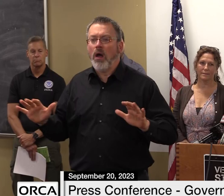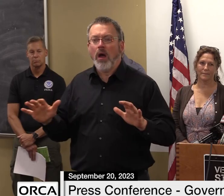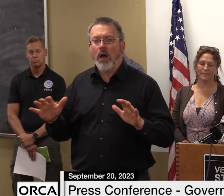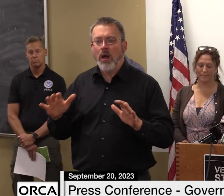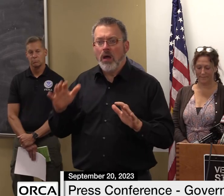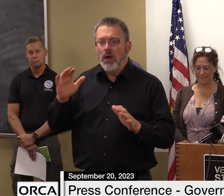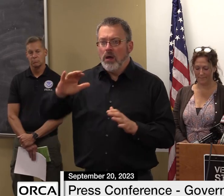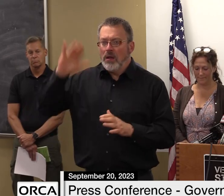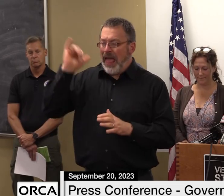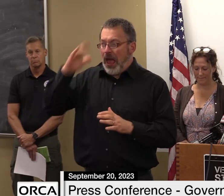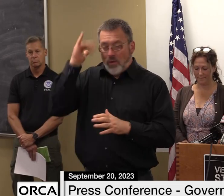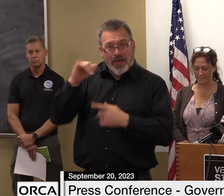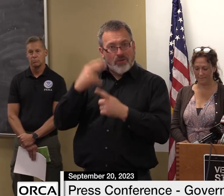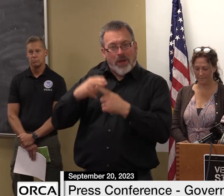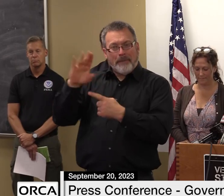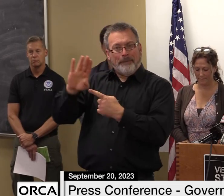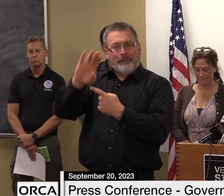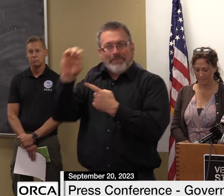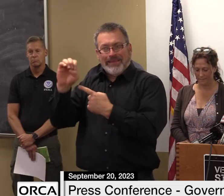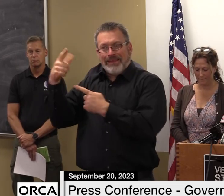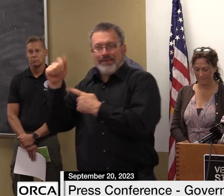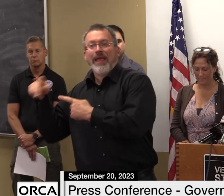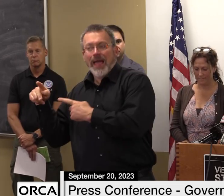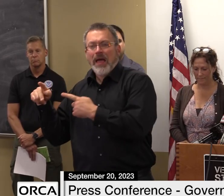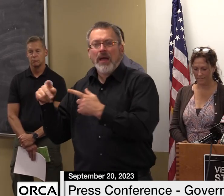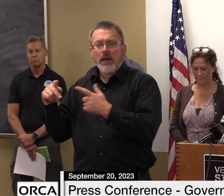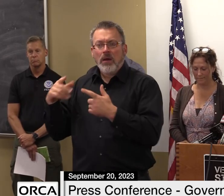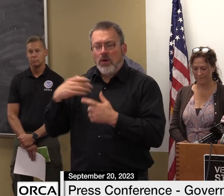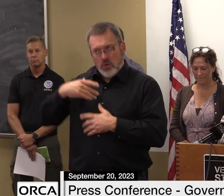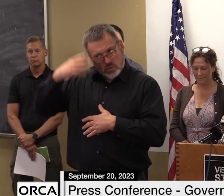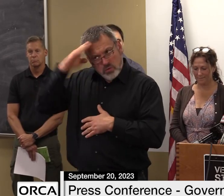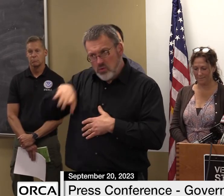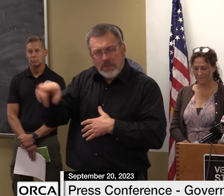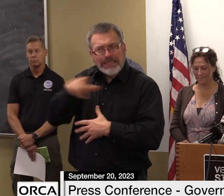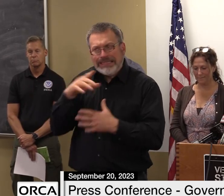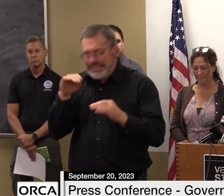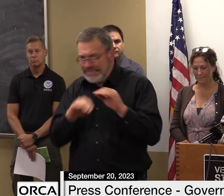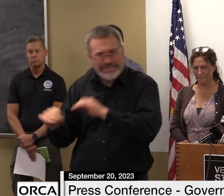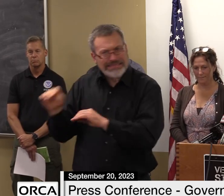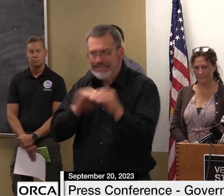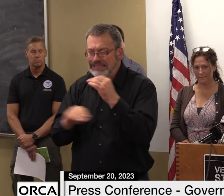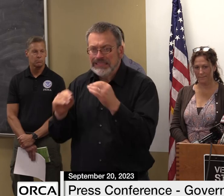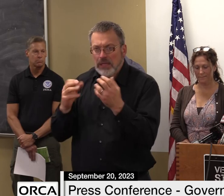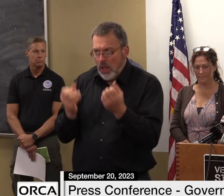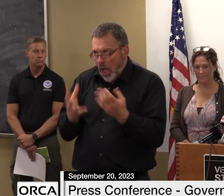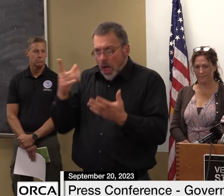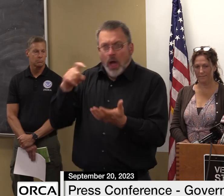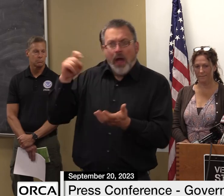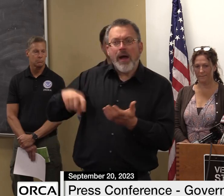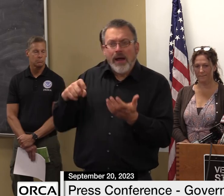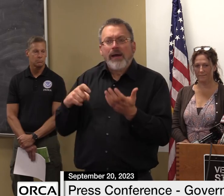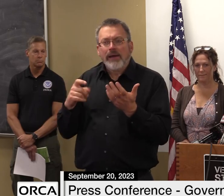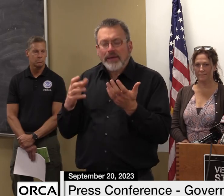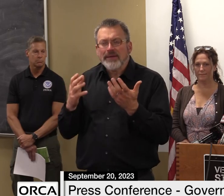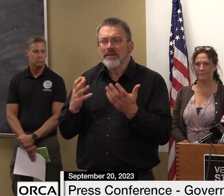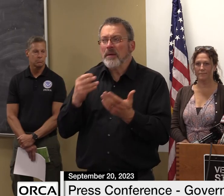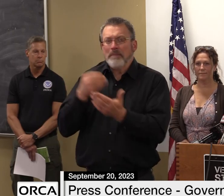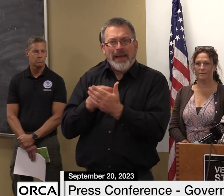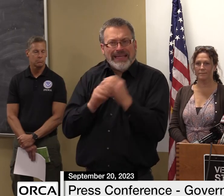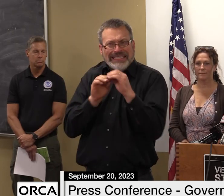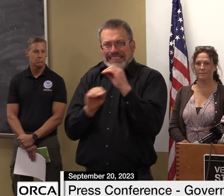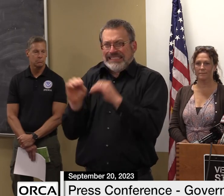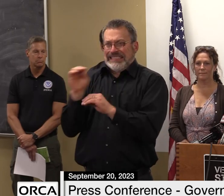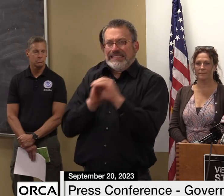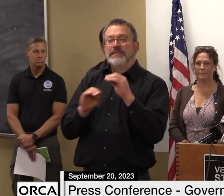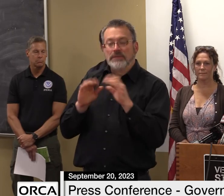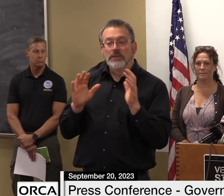really unaware of the amount of the need, and we knew that we had limited state funding to address the need. Now that we're